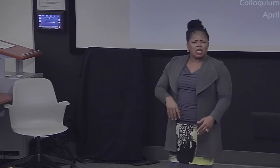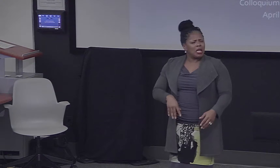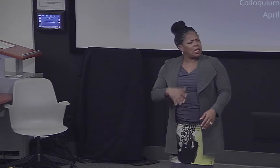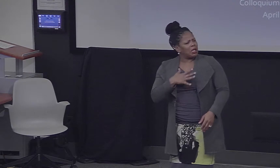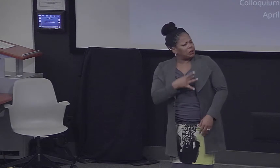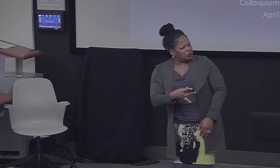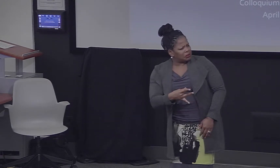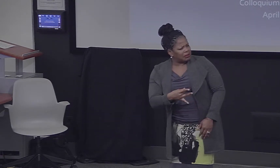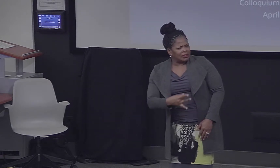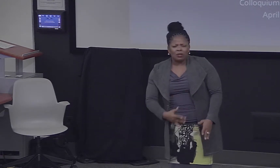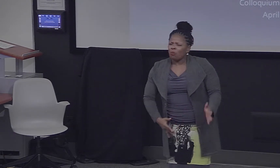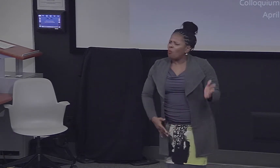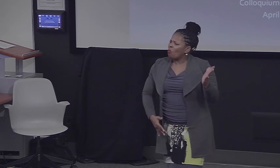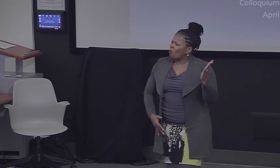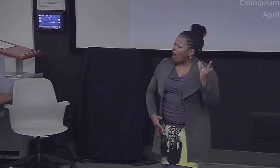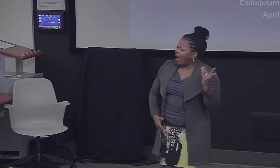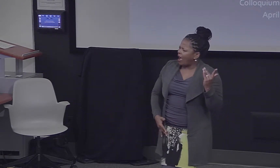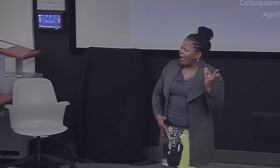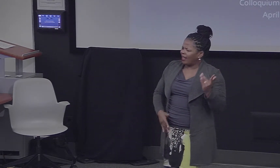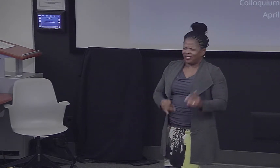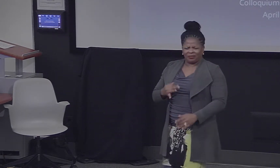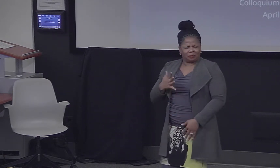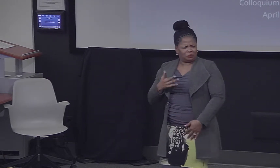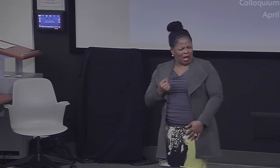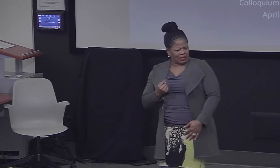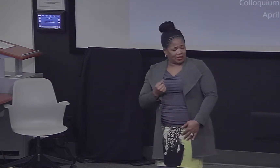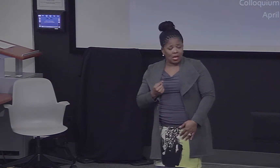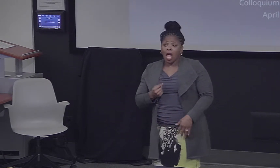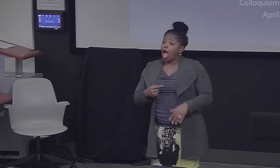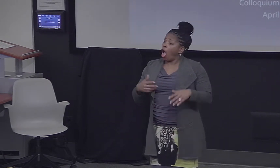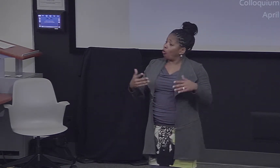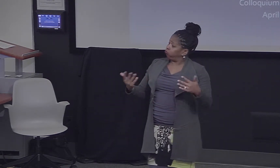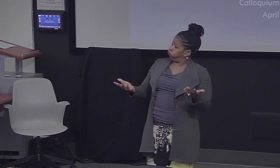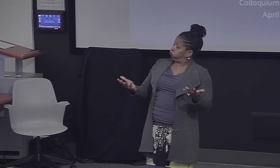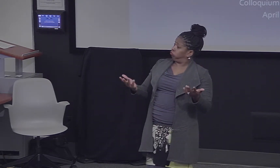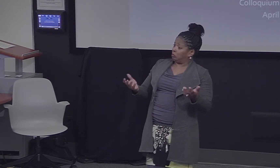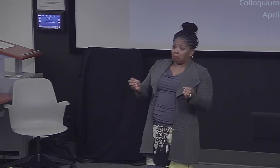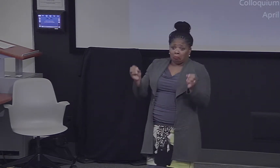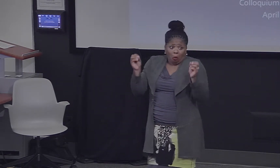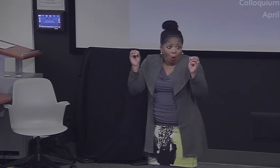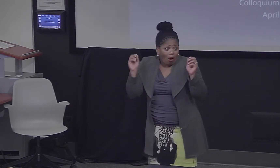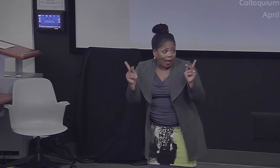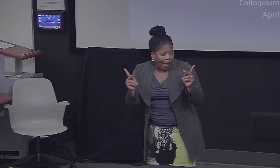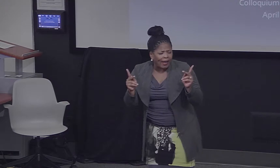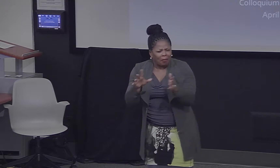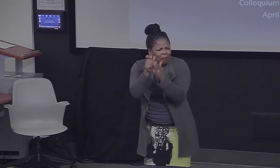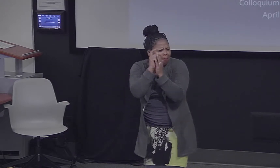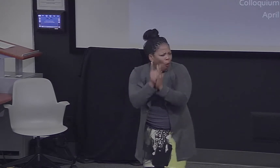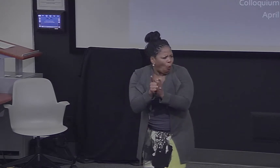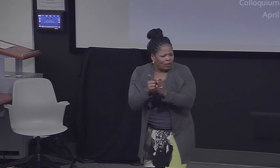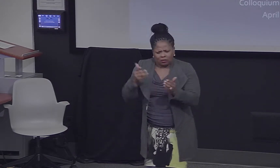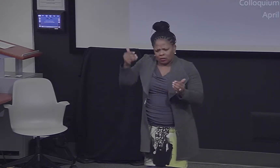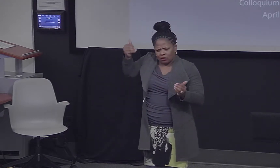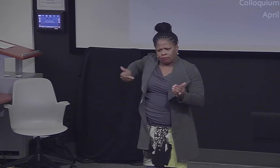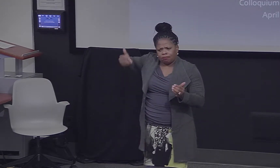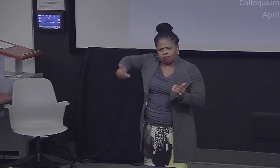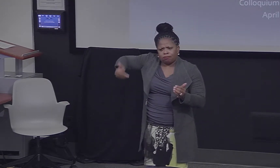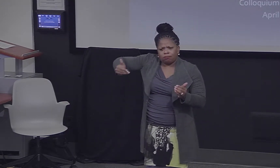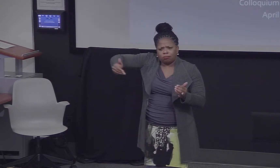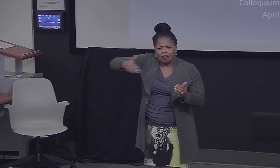I took on interpreting, there were situations that baffled me. There were situations that stopped me and paused me to